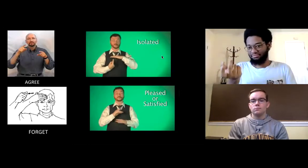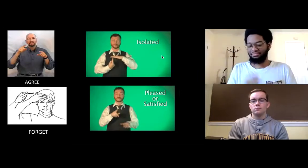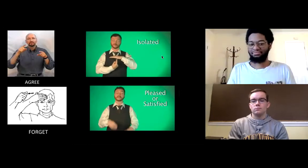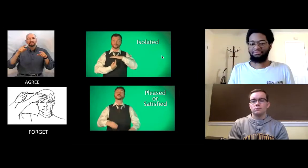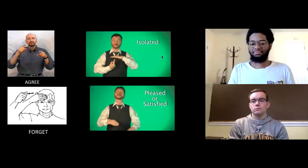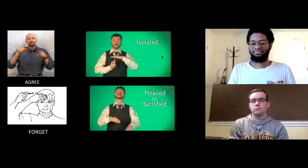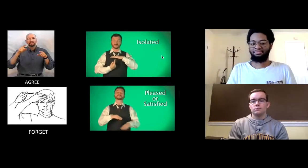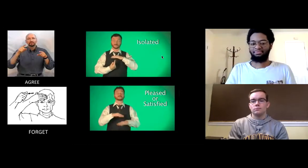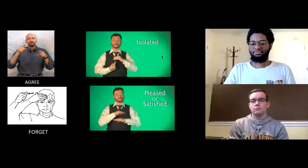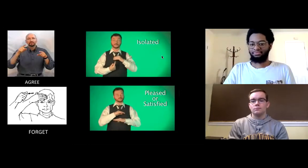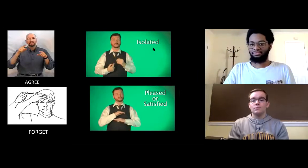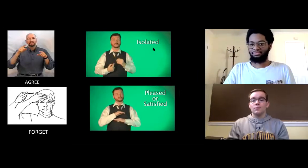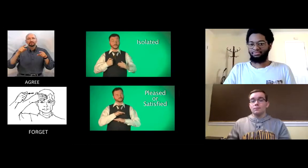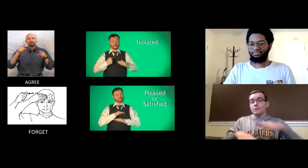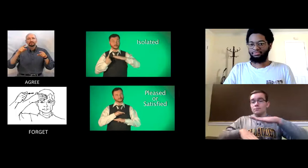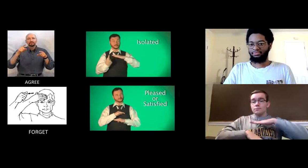minute because I forget.